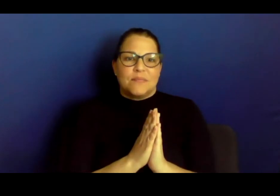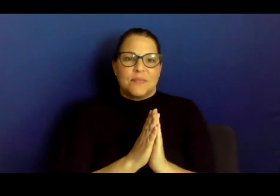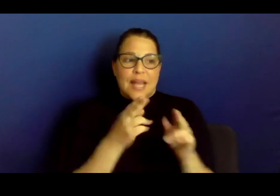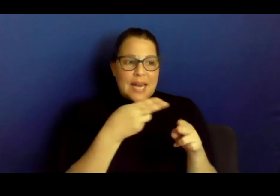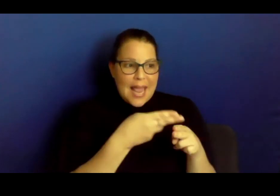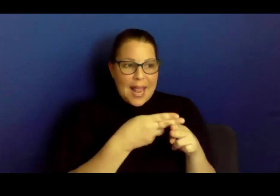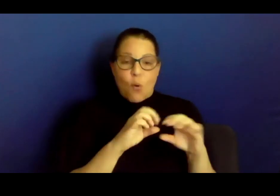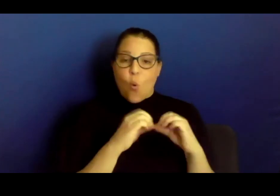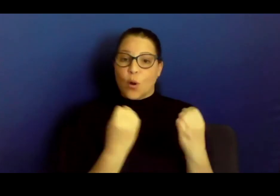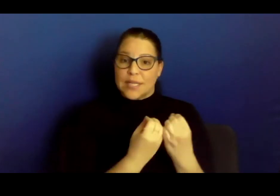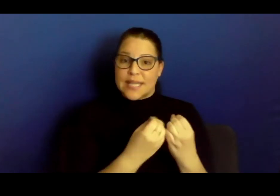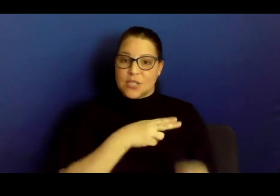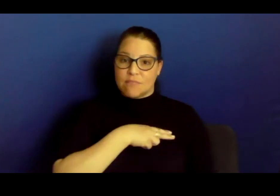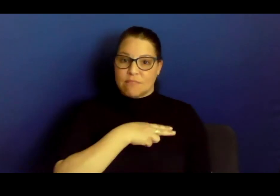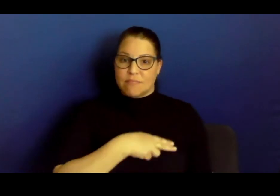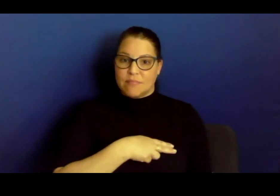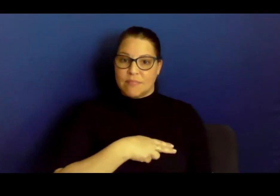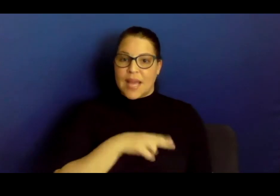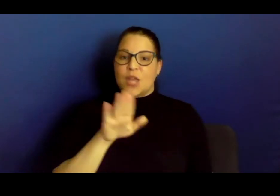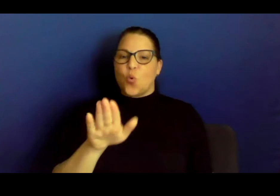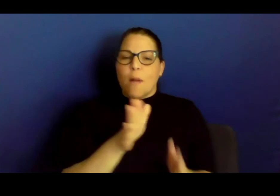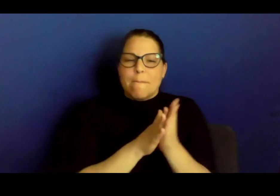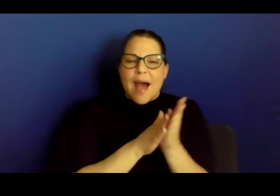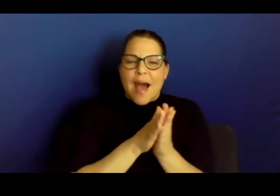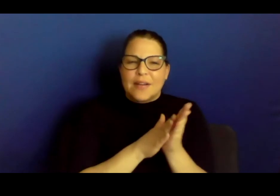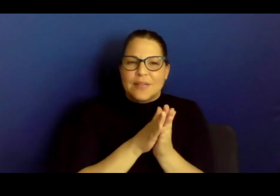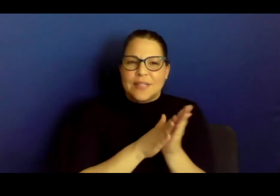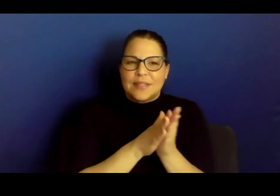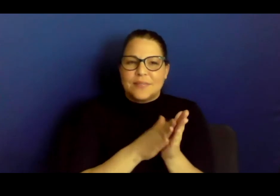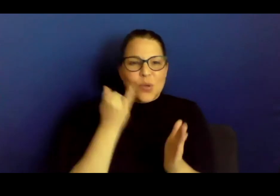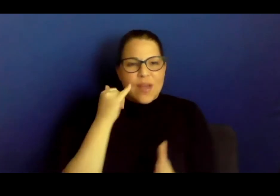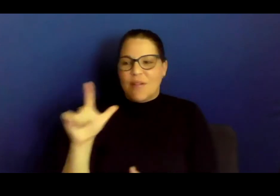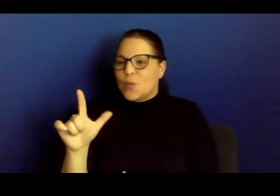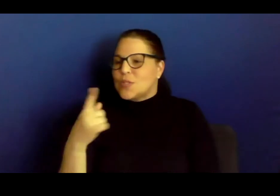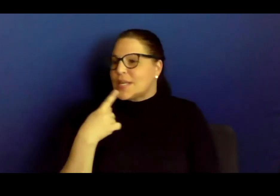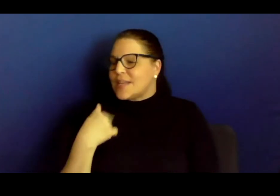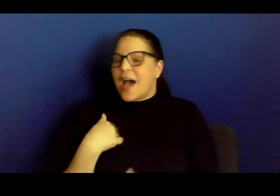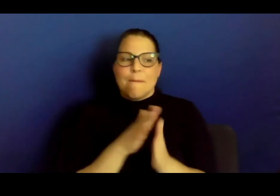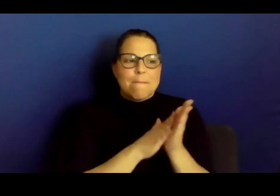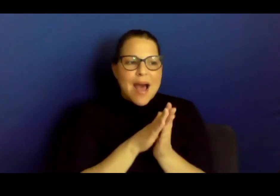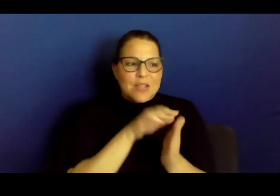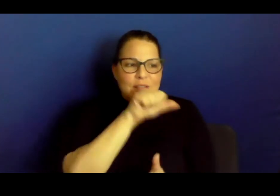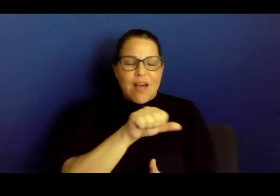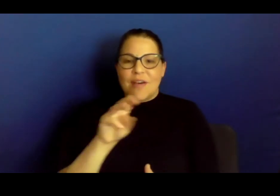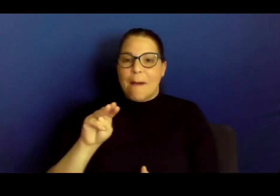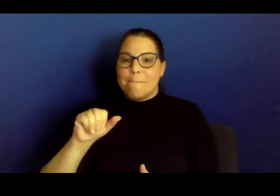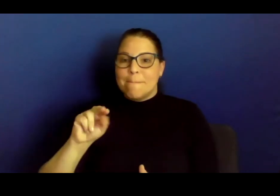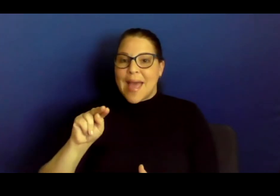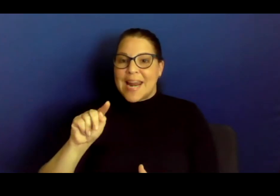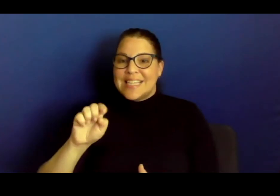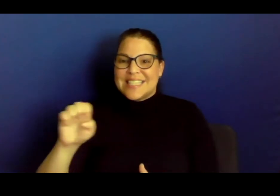the organization as well, but what are you passionate about? So then if Luisana says that she's passionate about manatees, I don't know what that came to